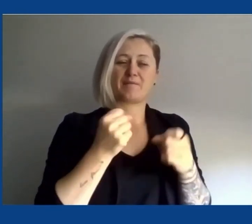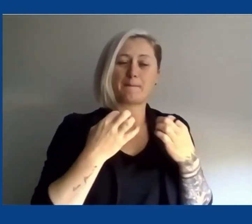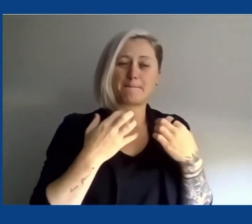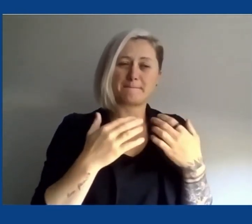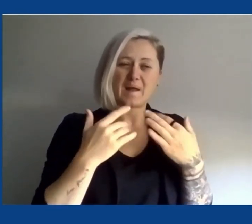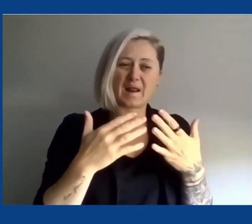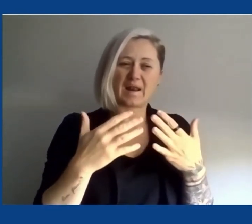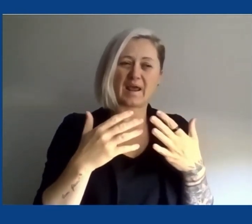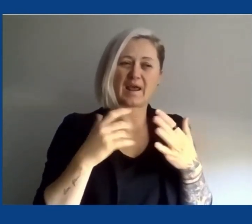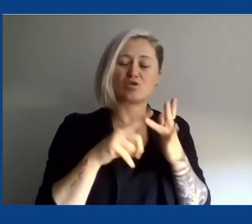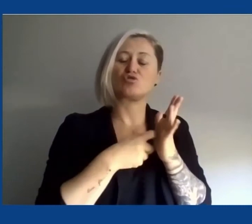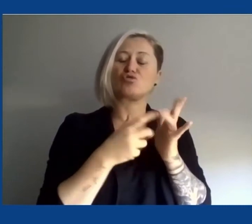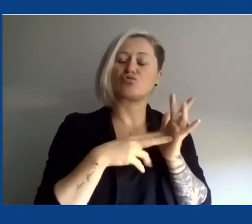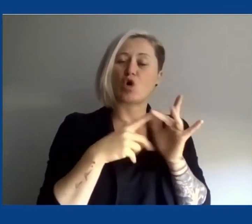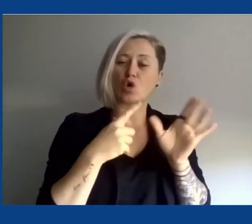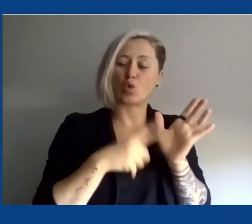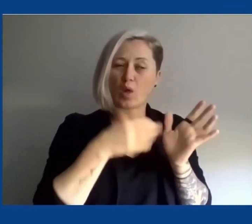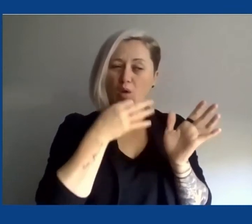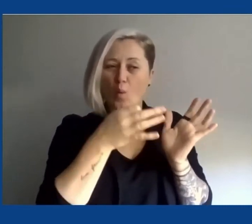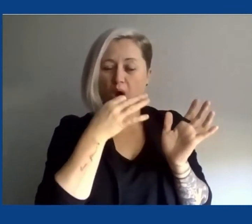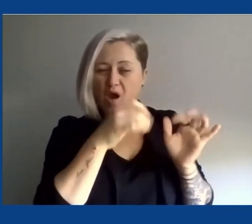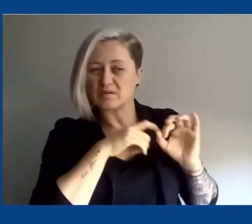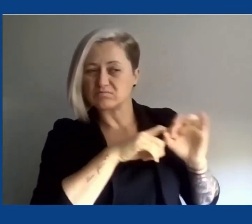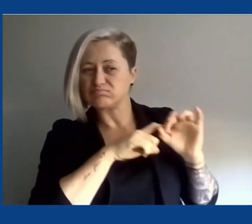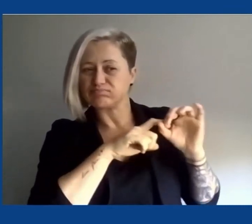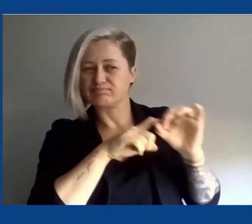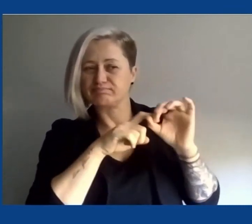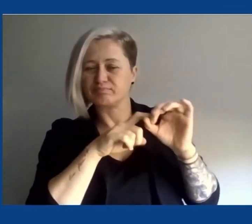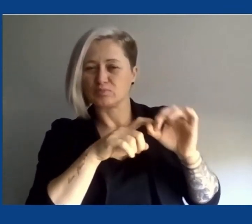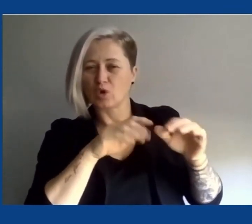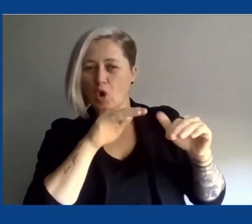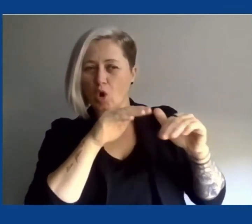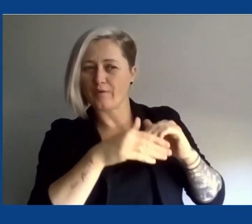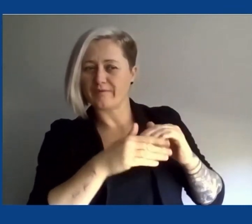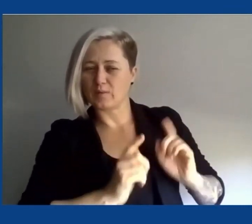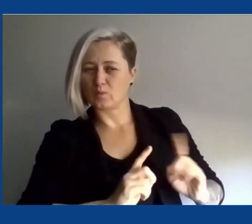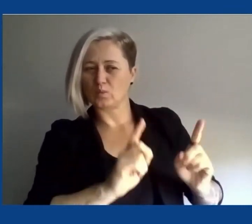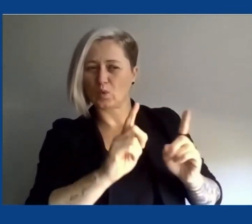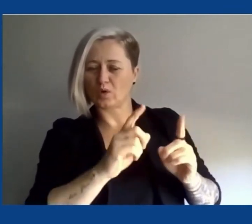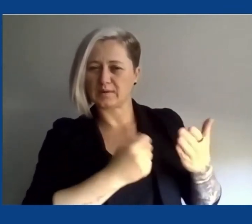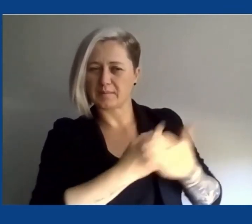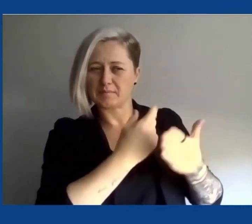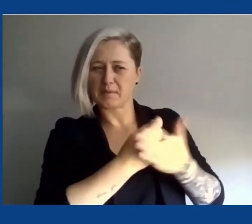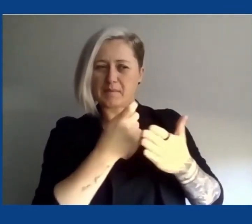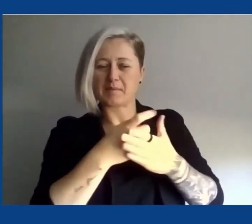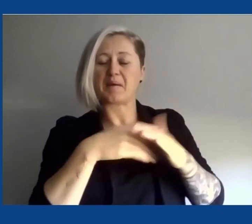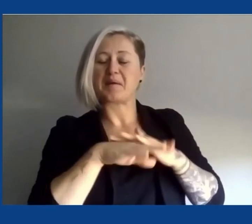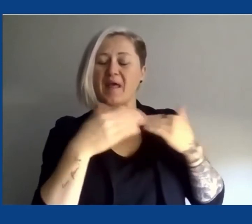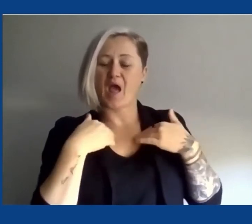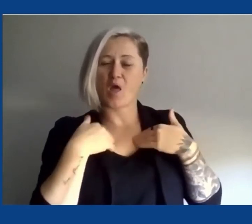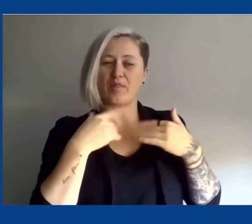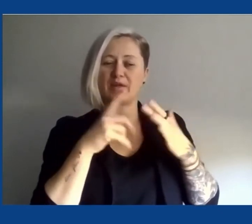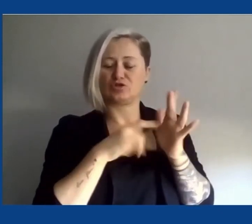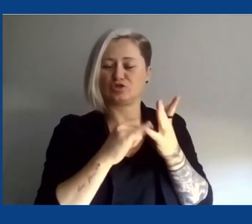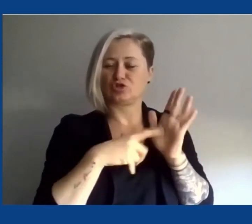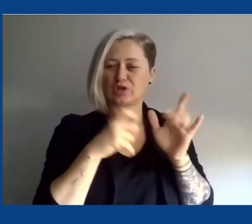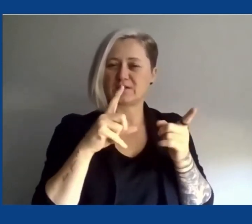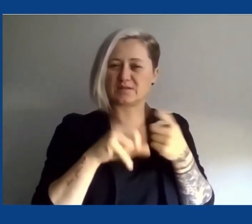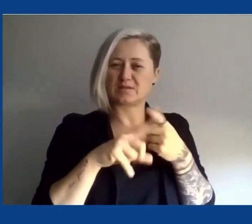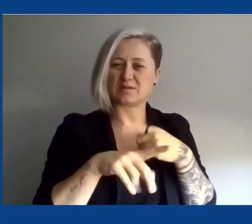coronal inquiries that have highlighted the impact of systemic shortcomings in the health and justice sectors. I'm going to give